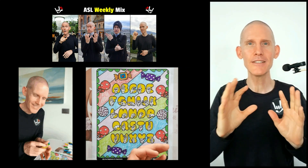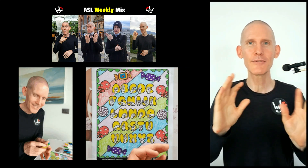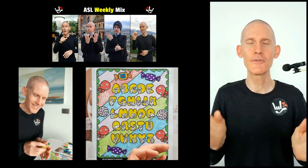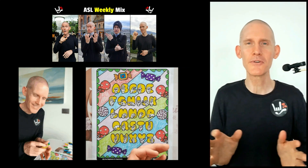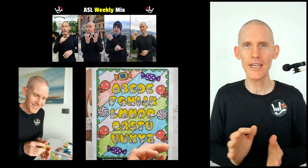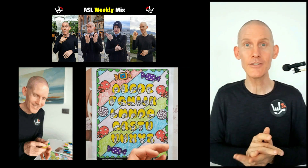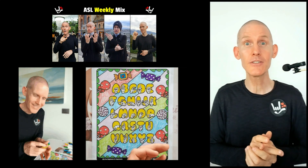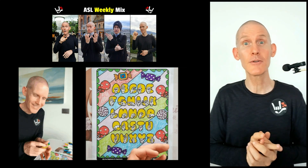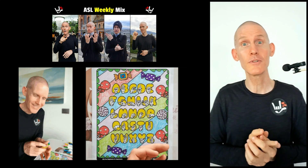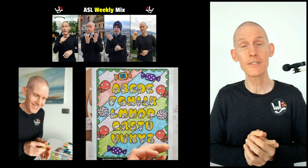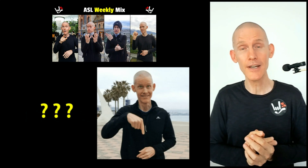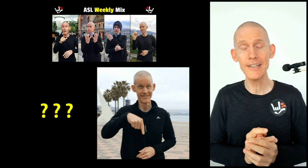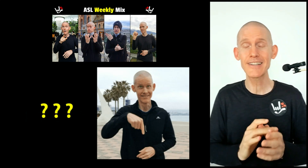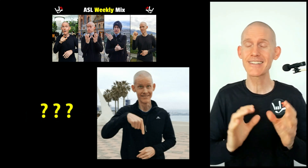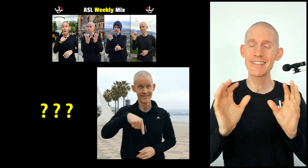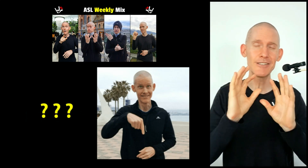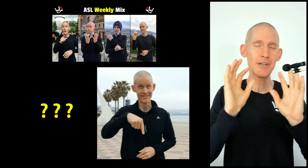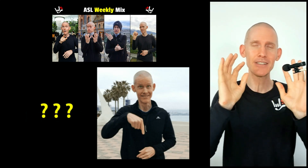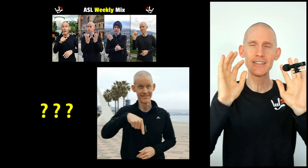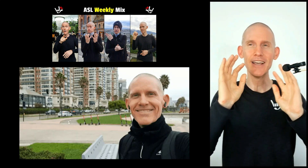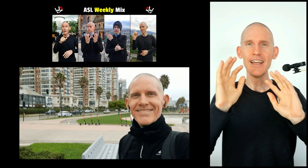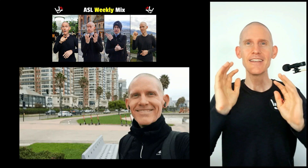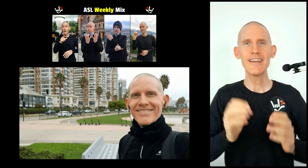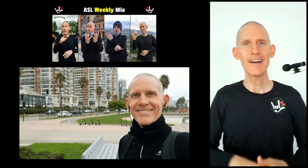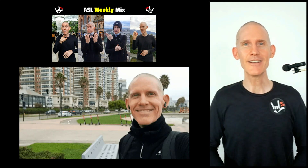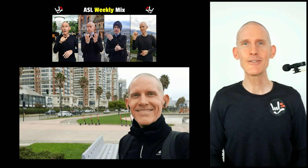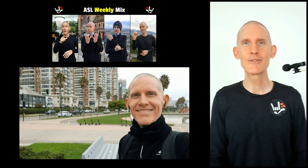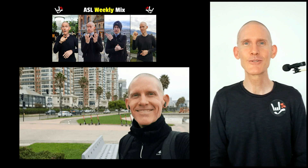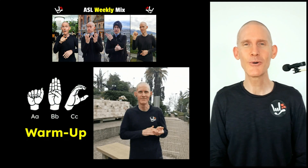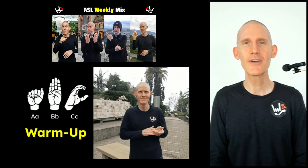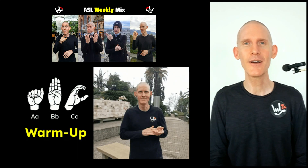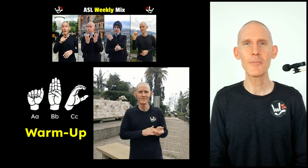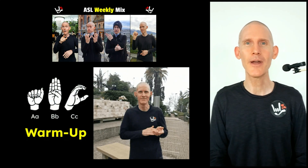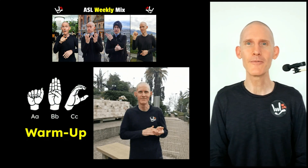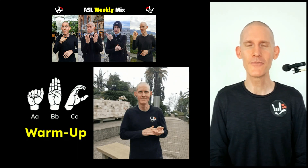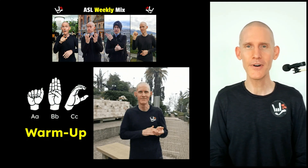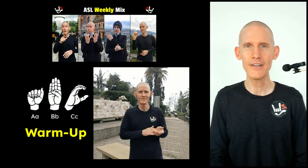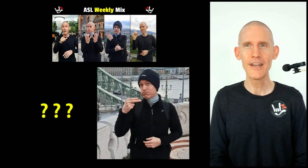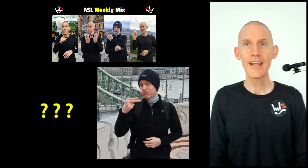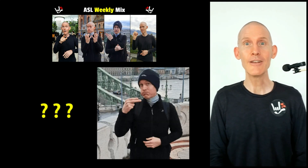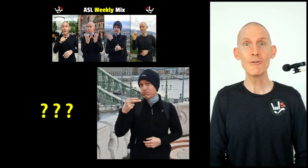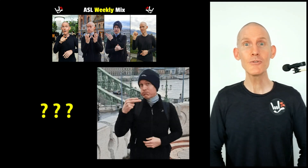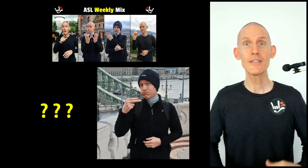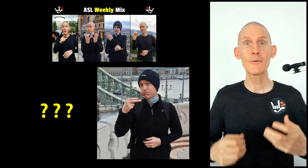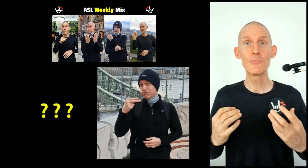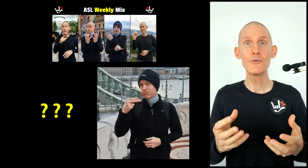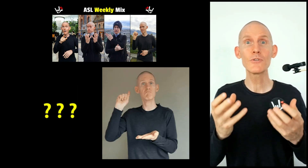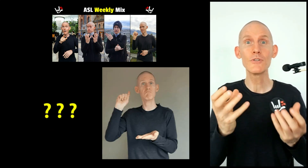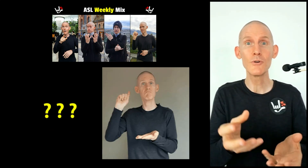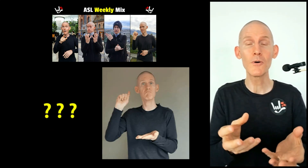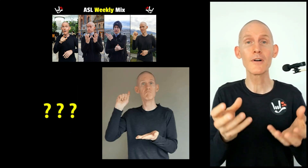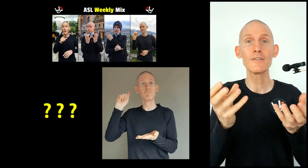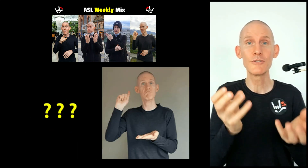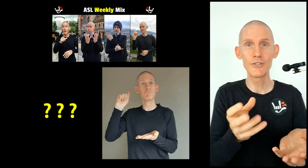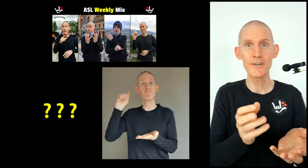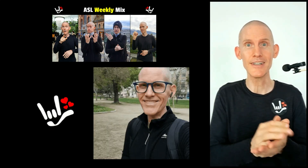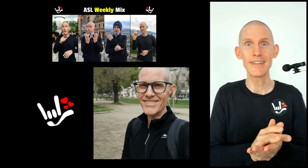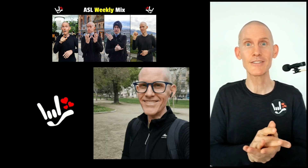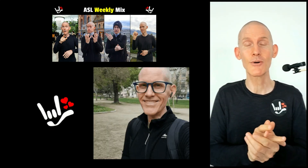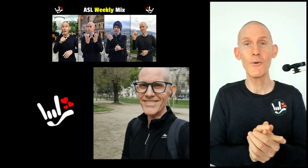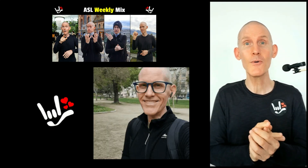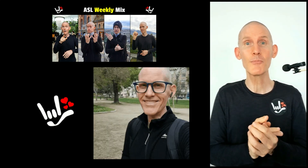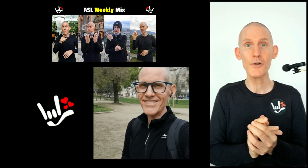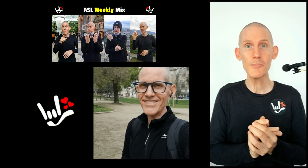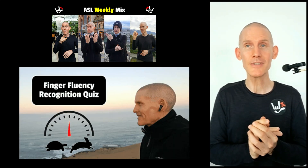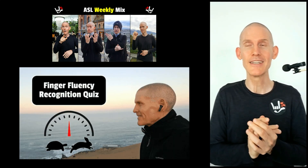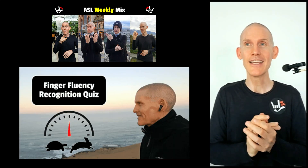different cities, different locations, different signing situations. Yeah, just soak it up, have fun, and use it to boost your journey.